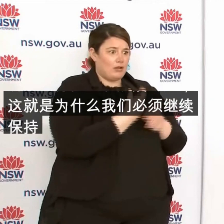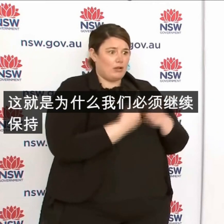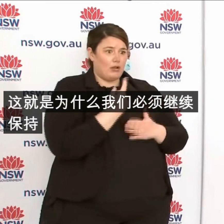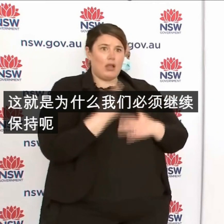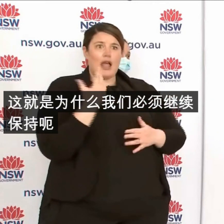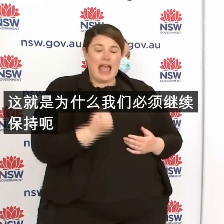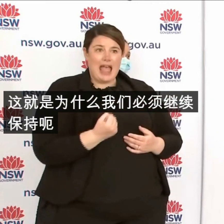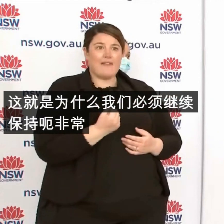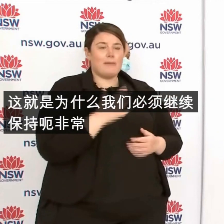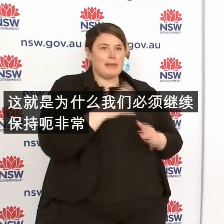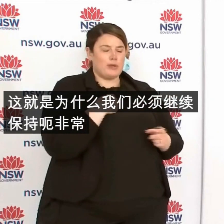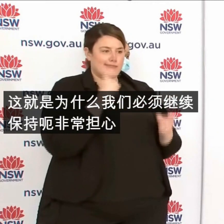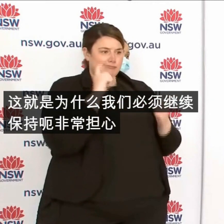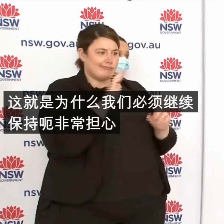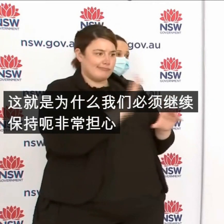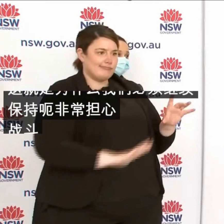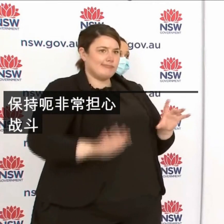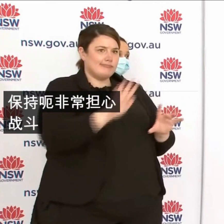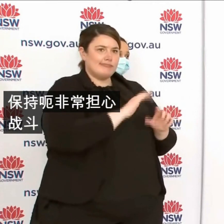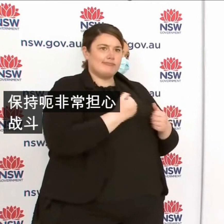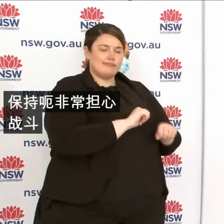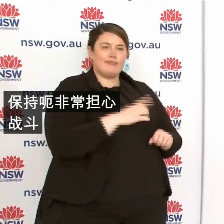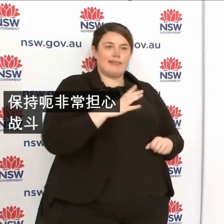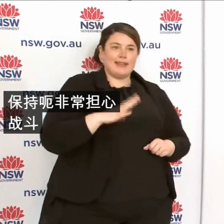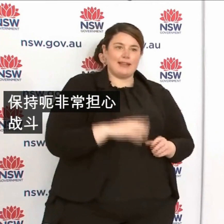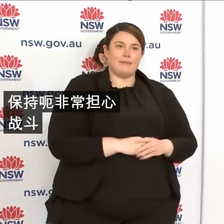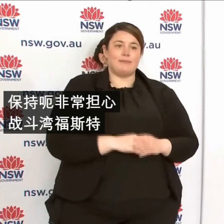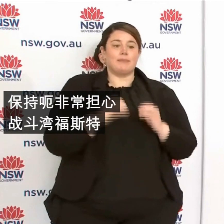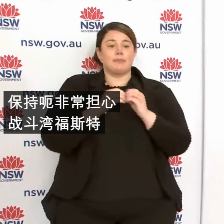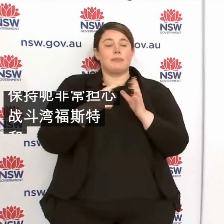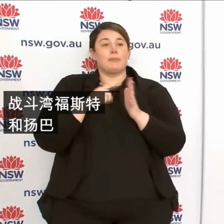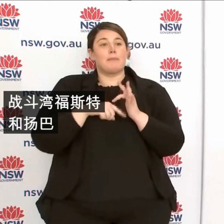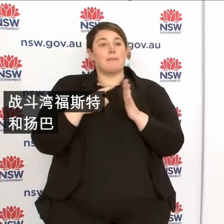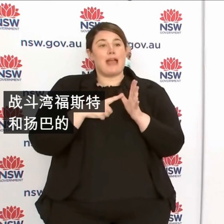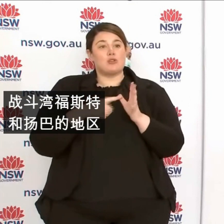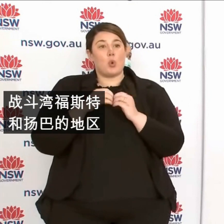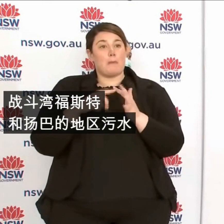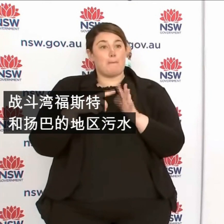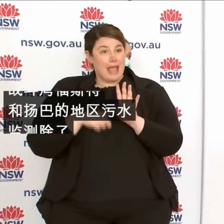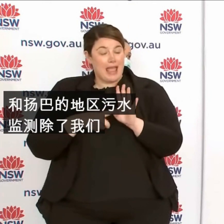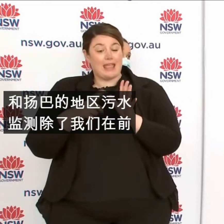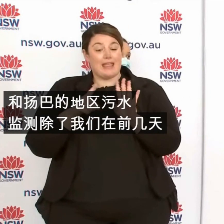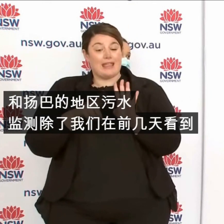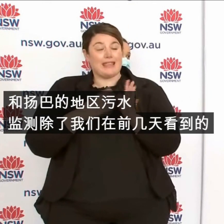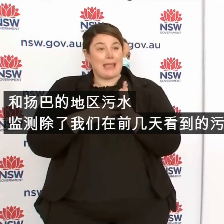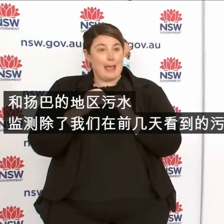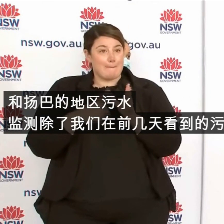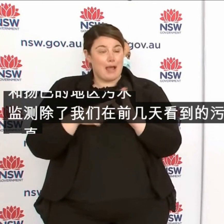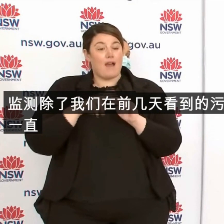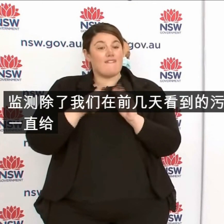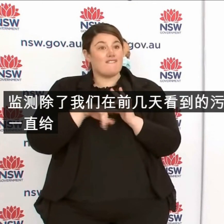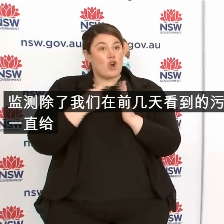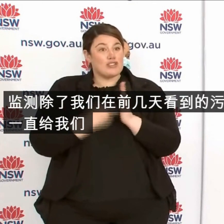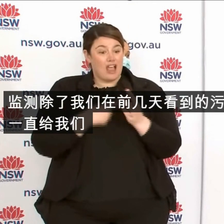to be very worried about the regions. Sewage surveillance in Batau Bay, Foster and Yamba, on top of the sewage surveillance that we've seen in